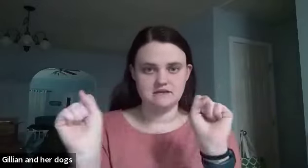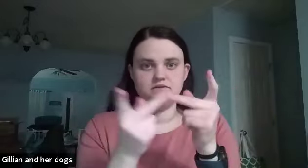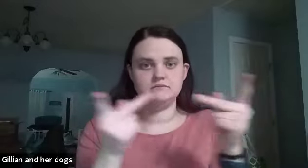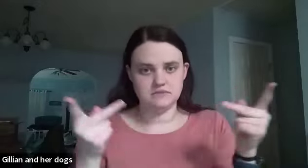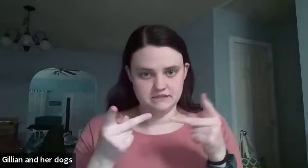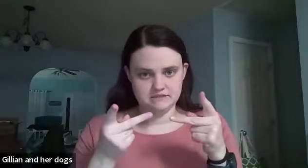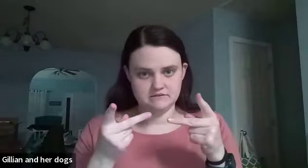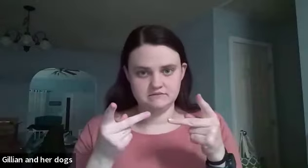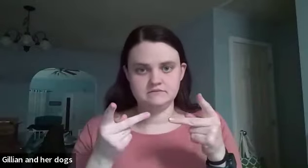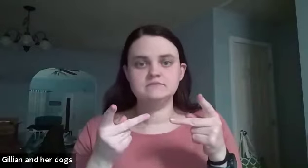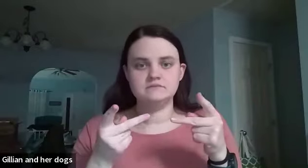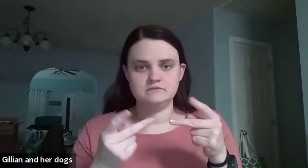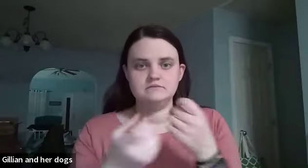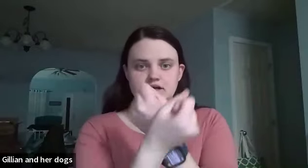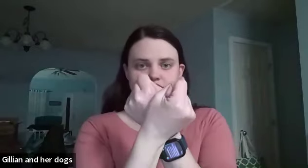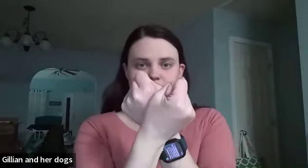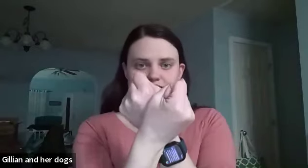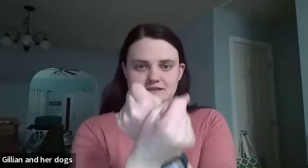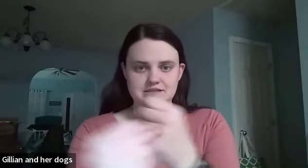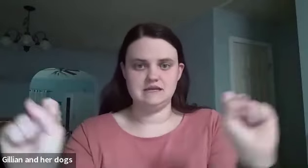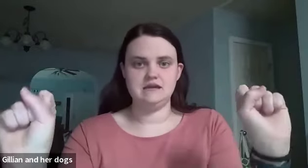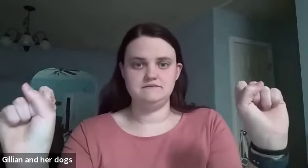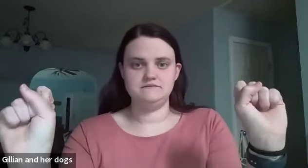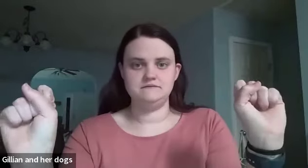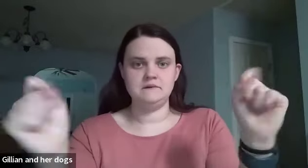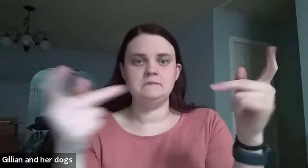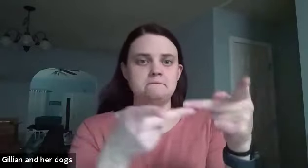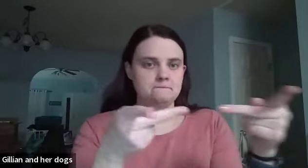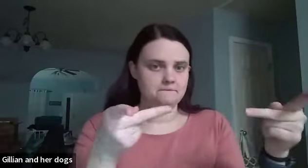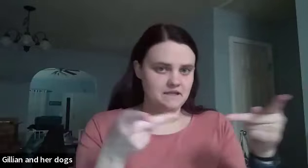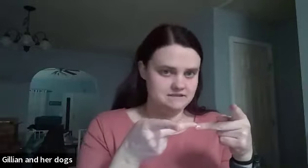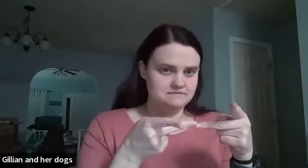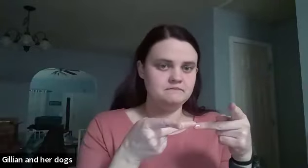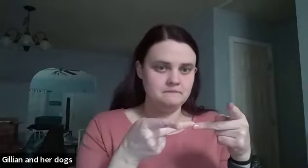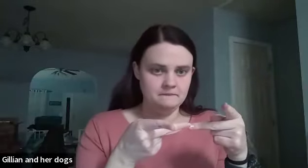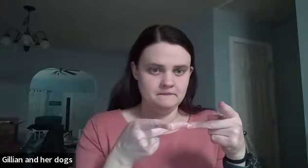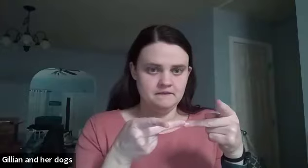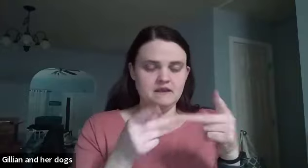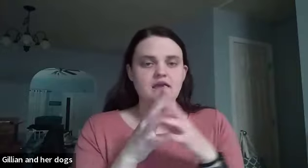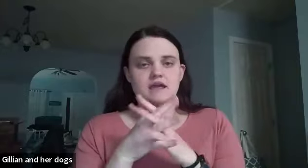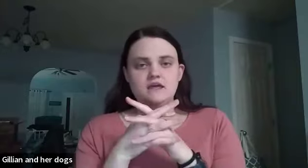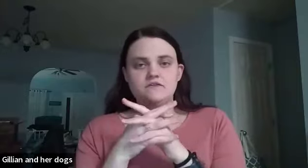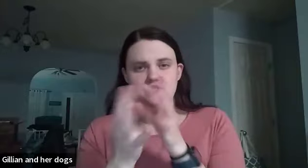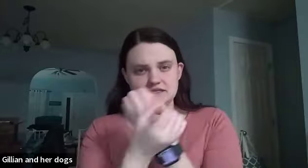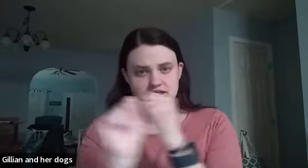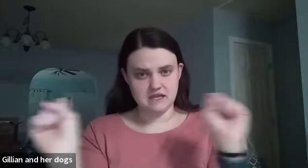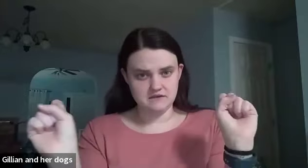safe place. Okay, safe place. And this